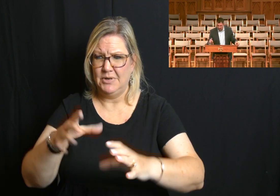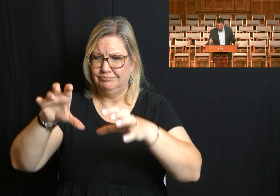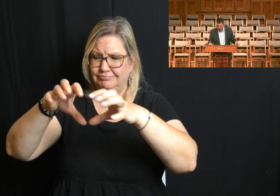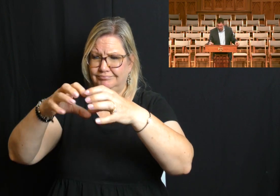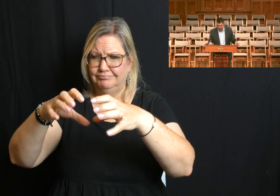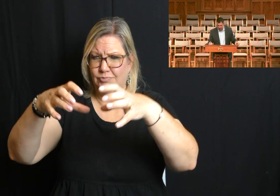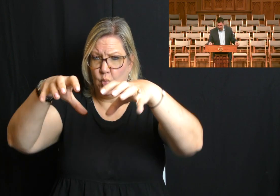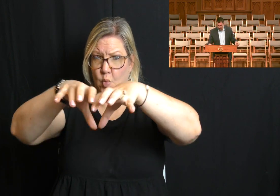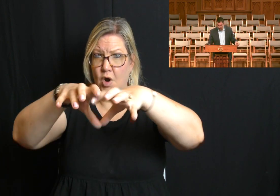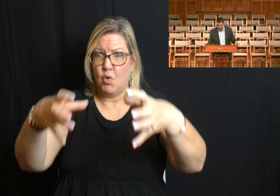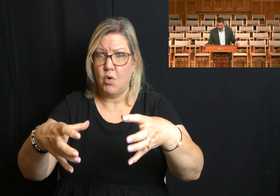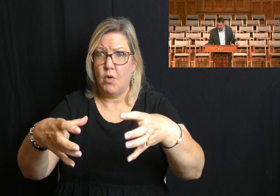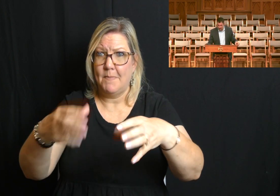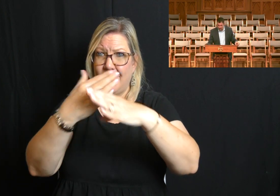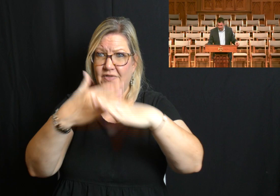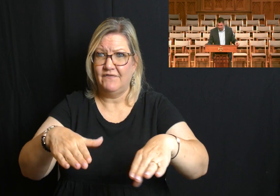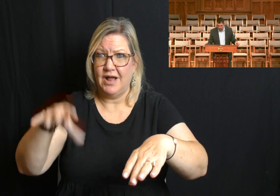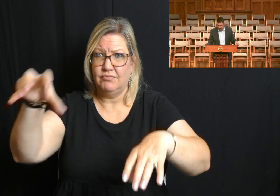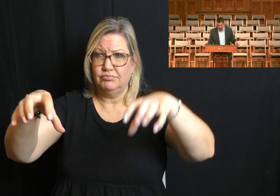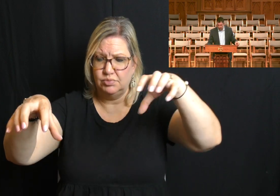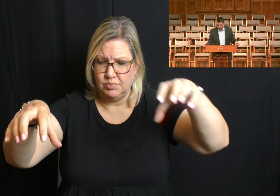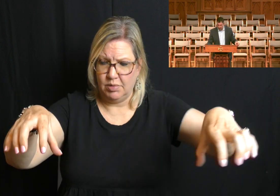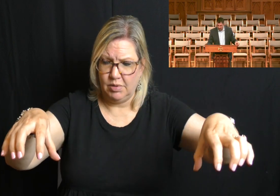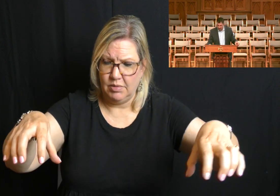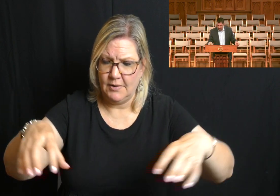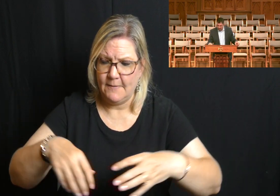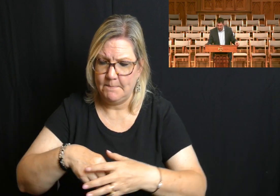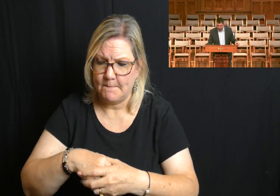I am afraid of him. Otherwise, he may